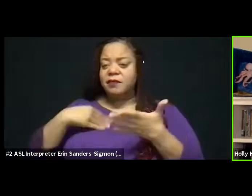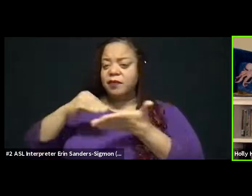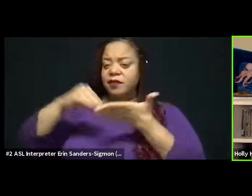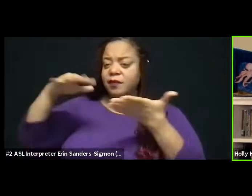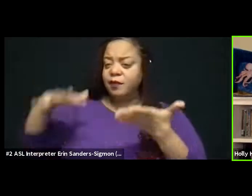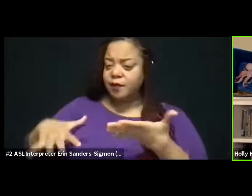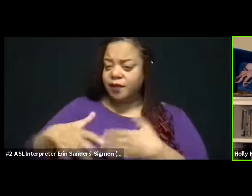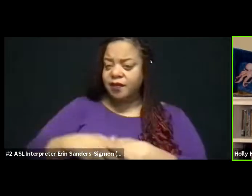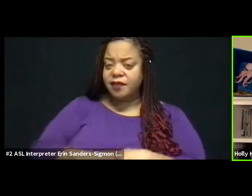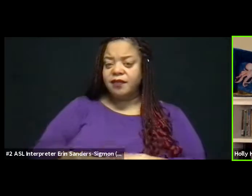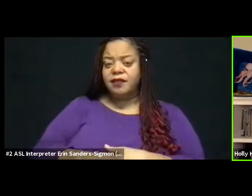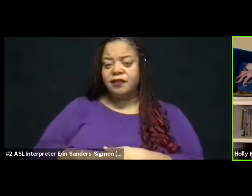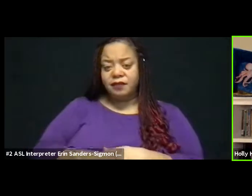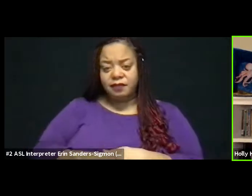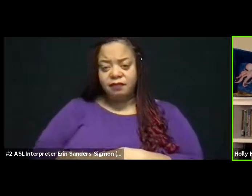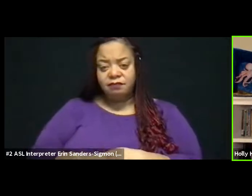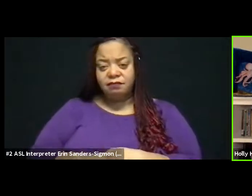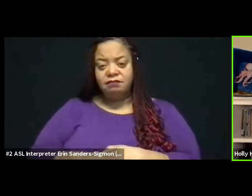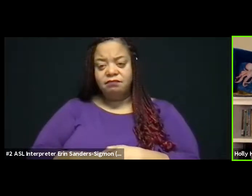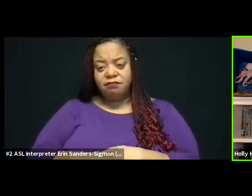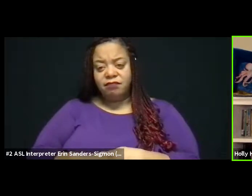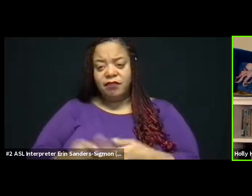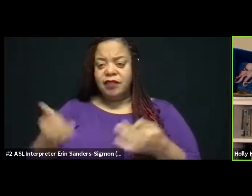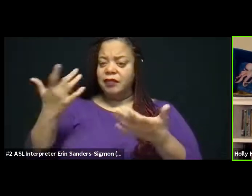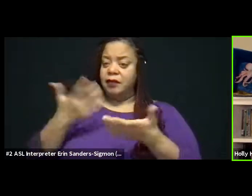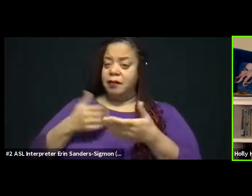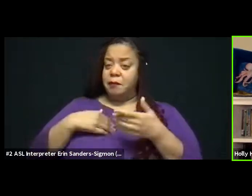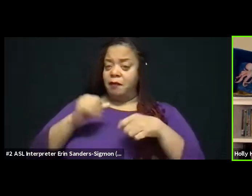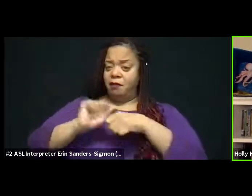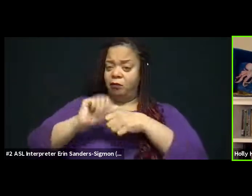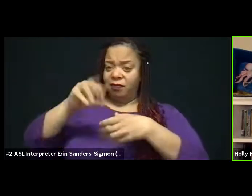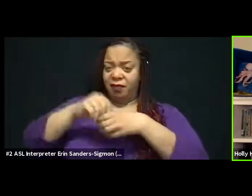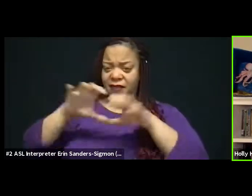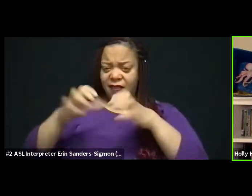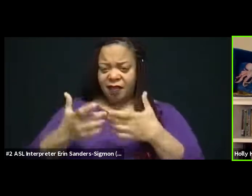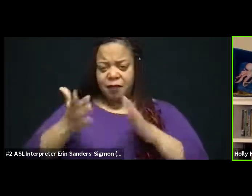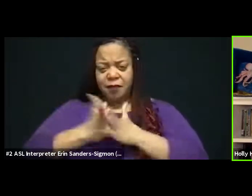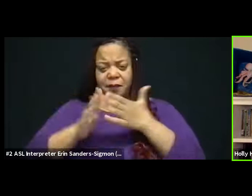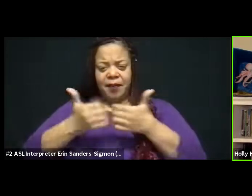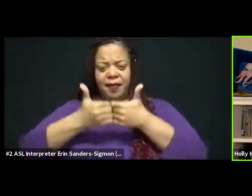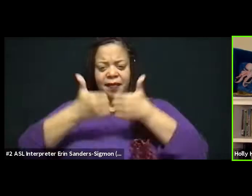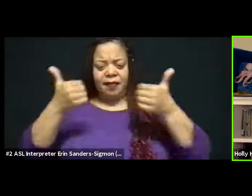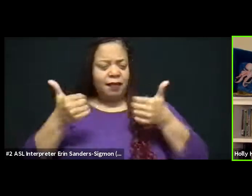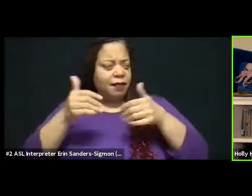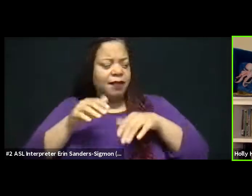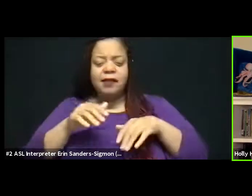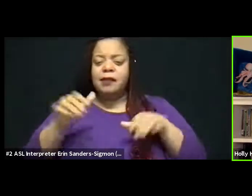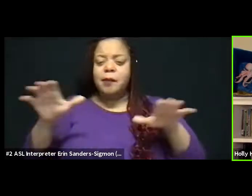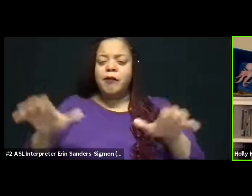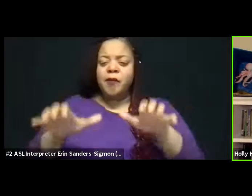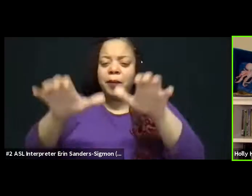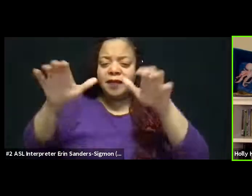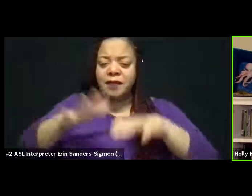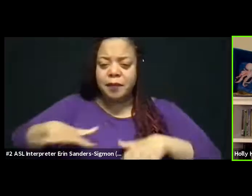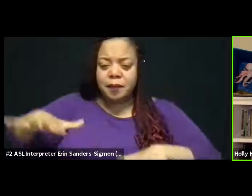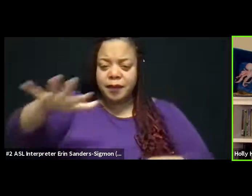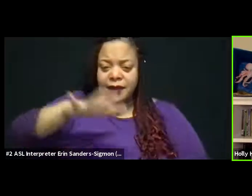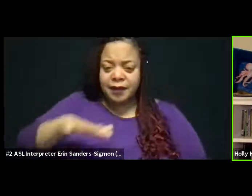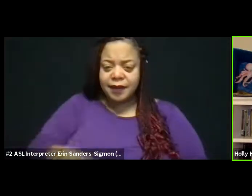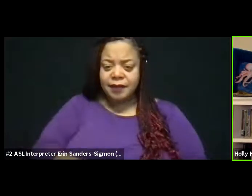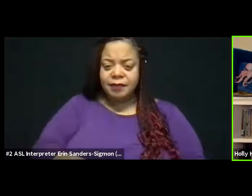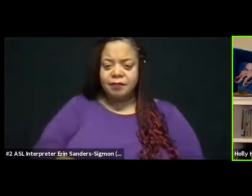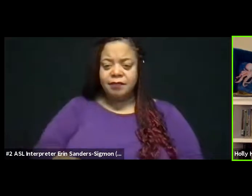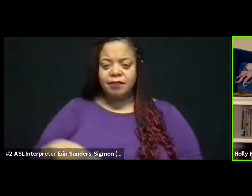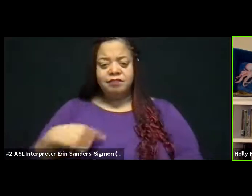become less of like a separate performative space and more just part of my very being. And from that